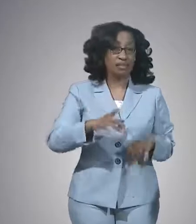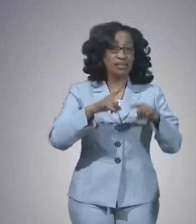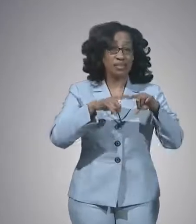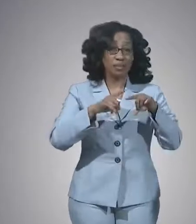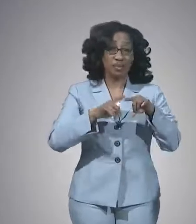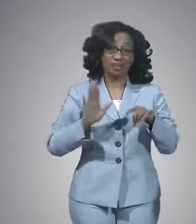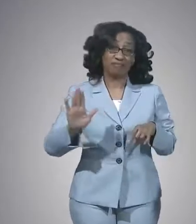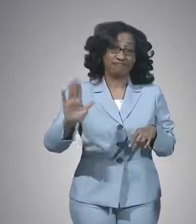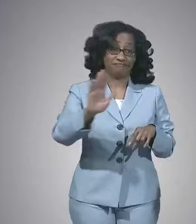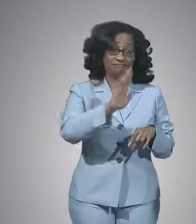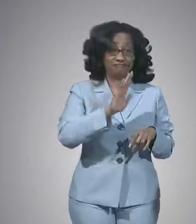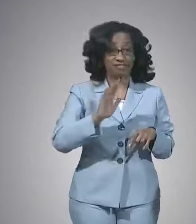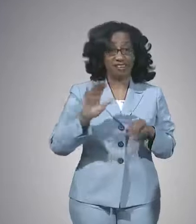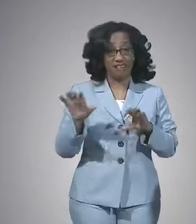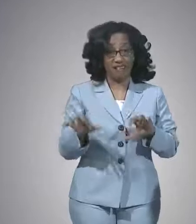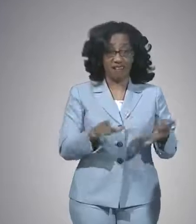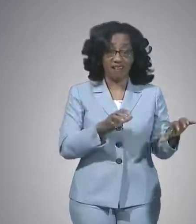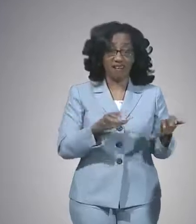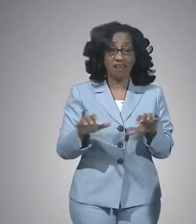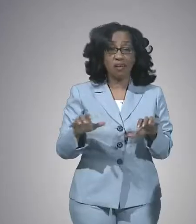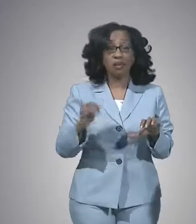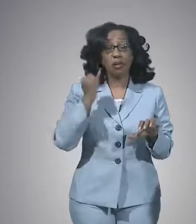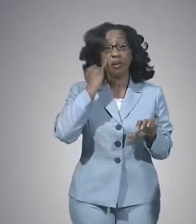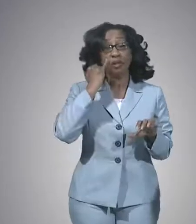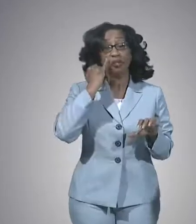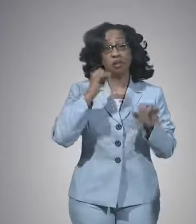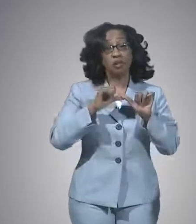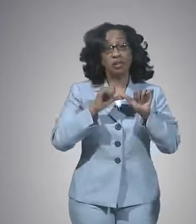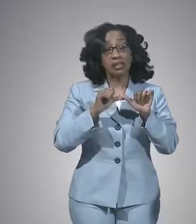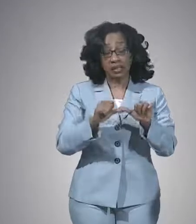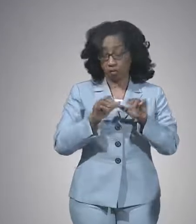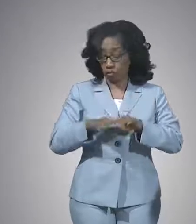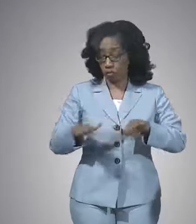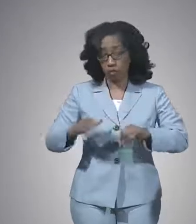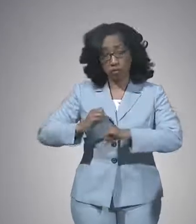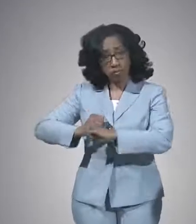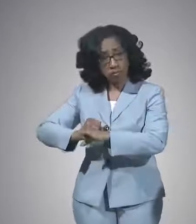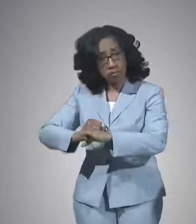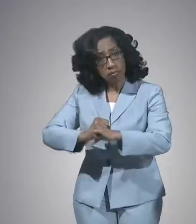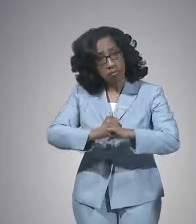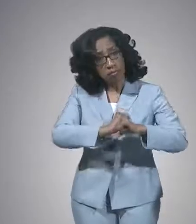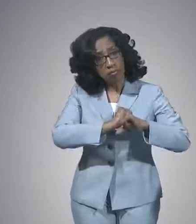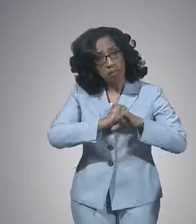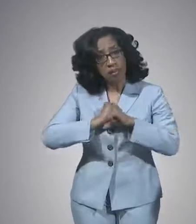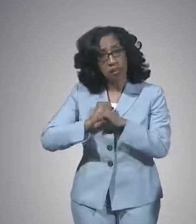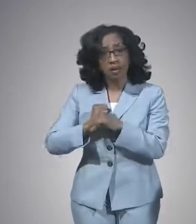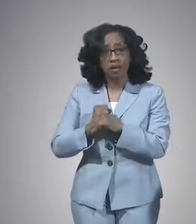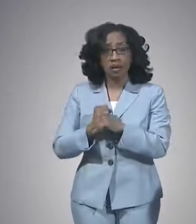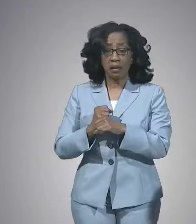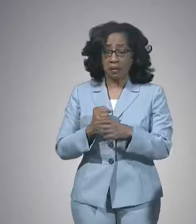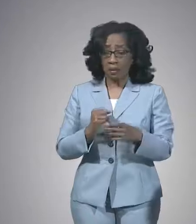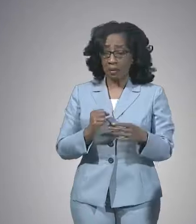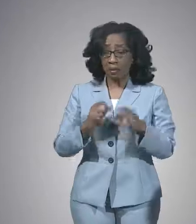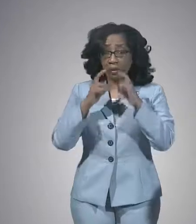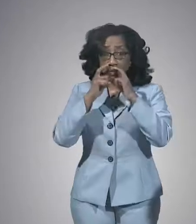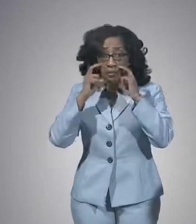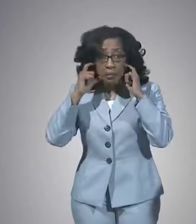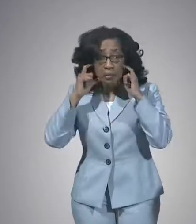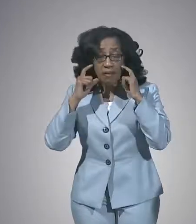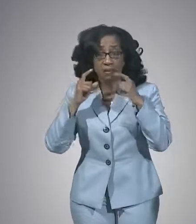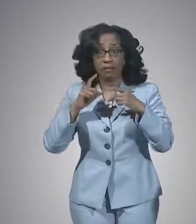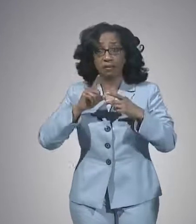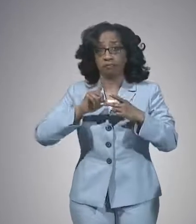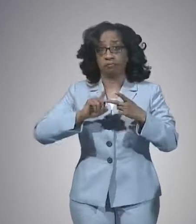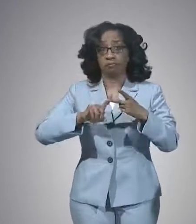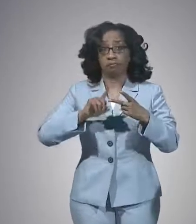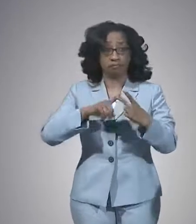behaviors. And so if we can continue to protect the children in our community by making sure that they're masked, by making